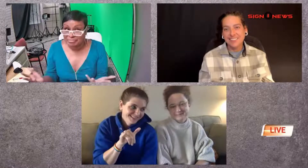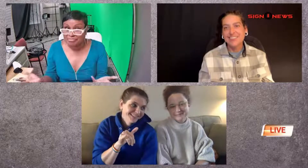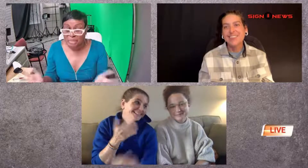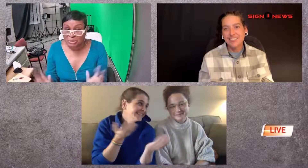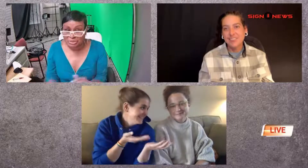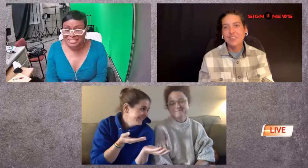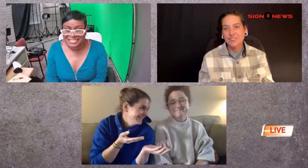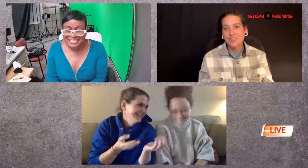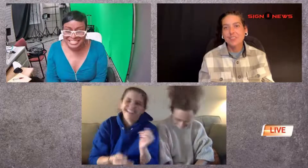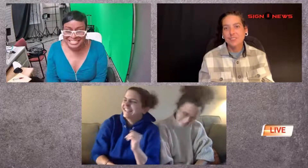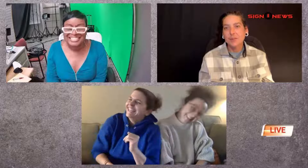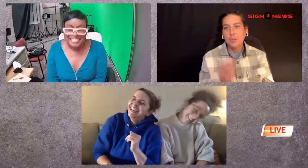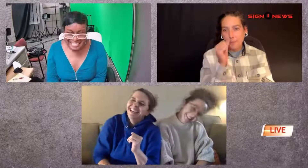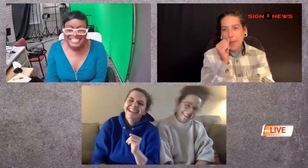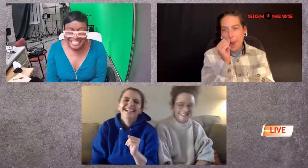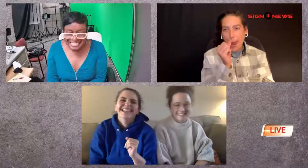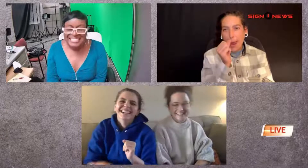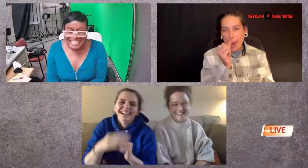Medium, both.